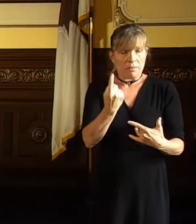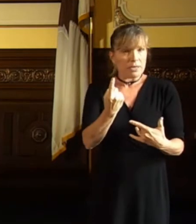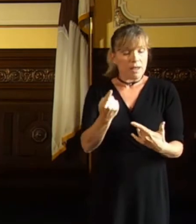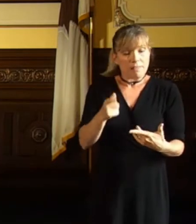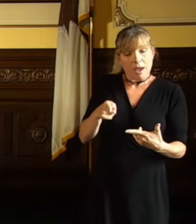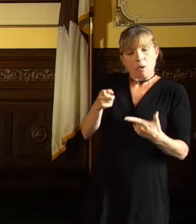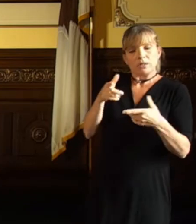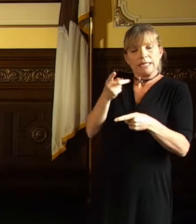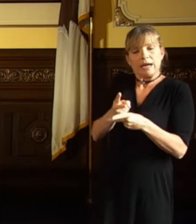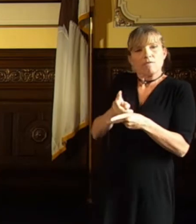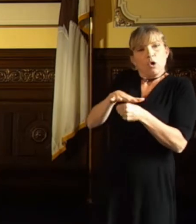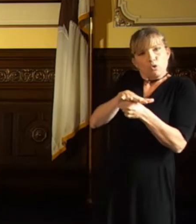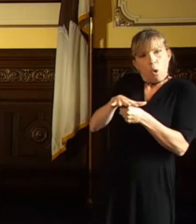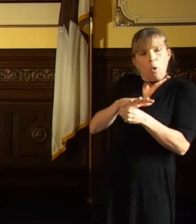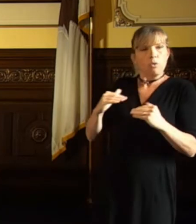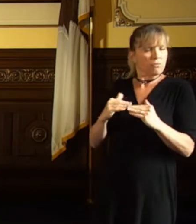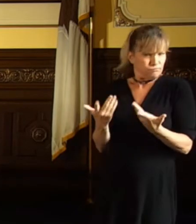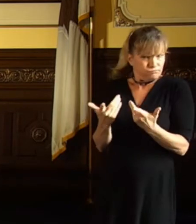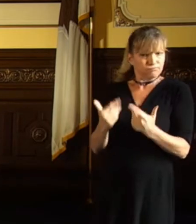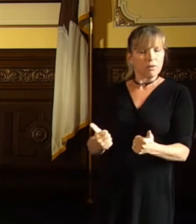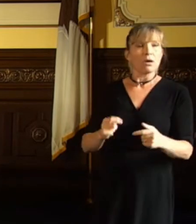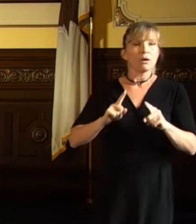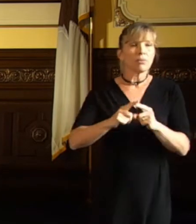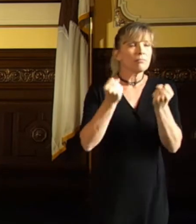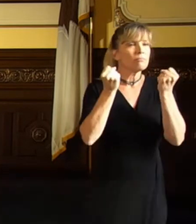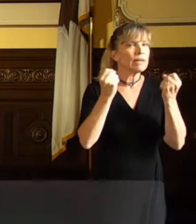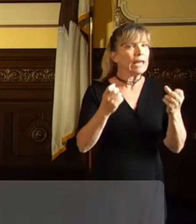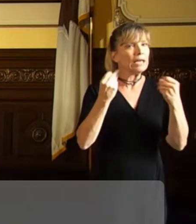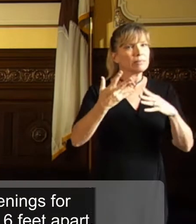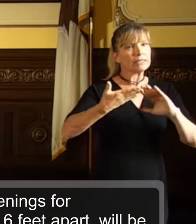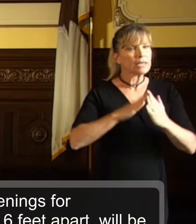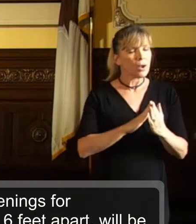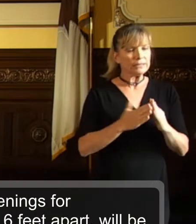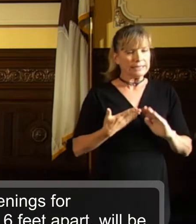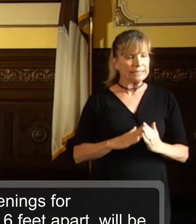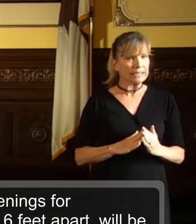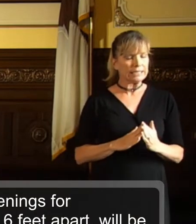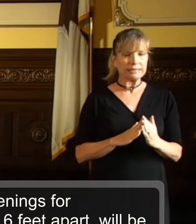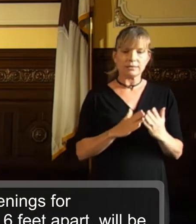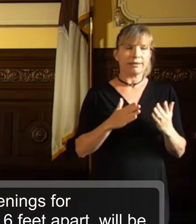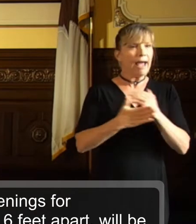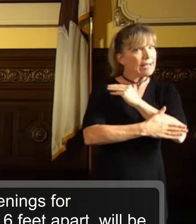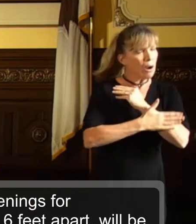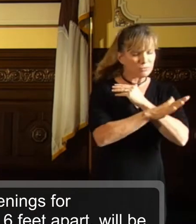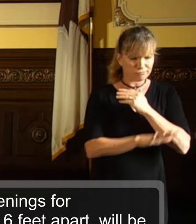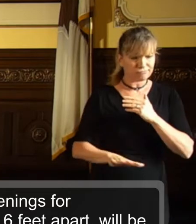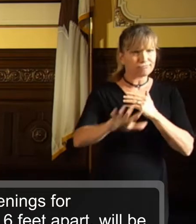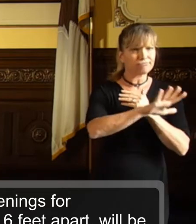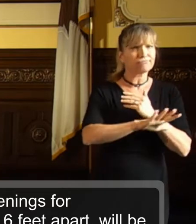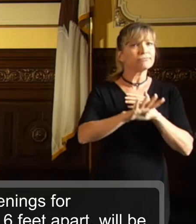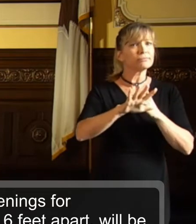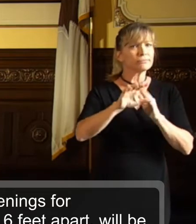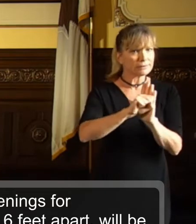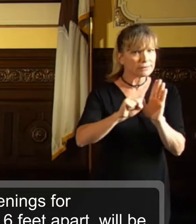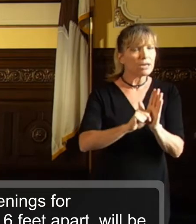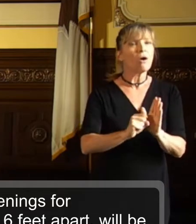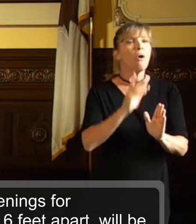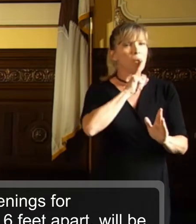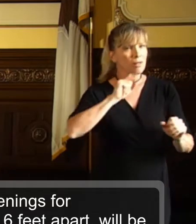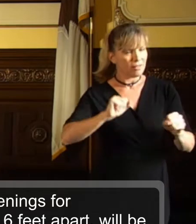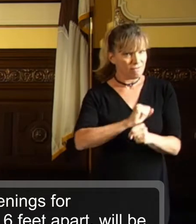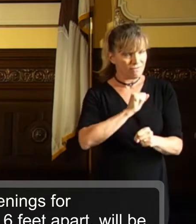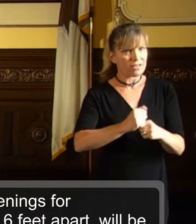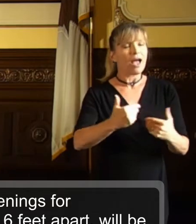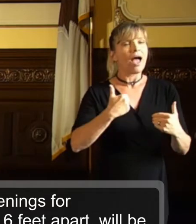with on a local level. But I think many towns, cities, and counties across the state will, in fact, be